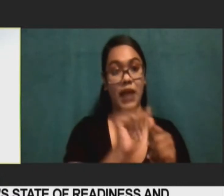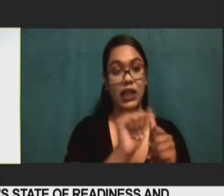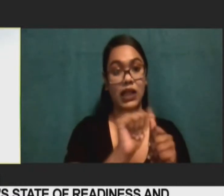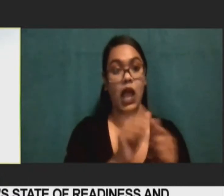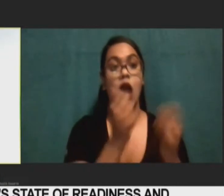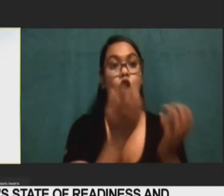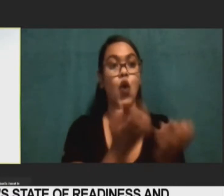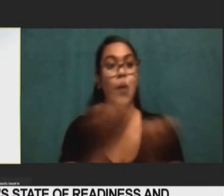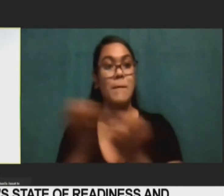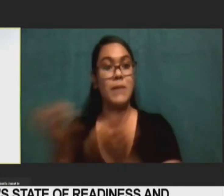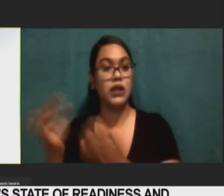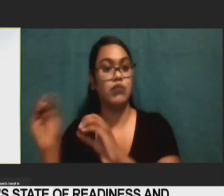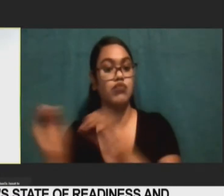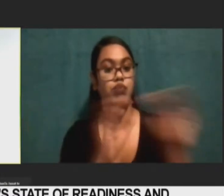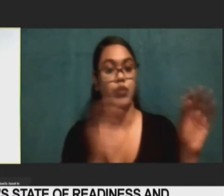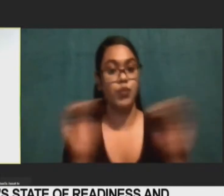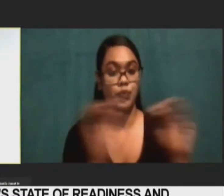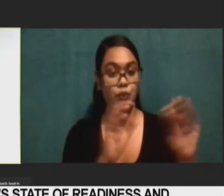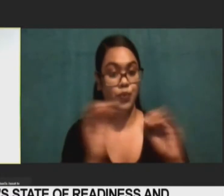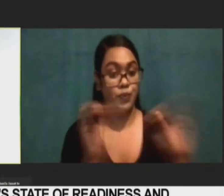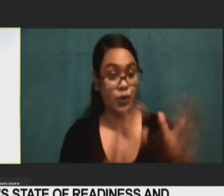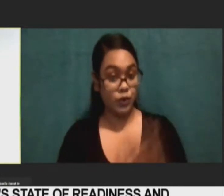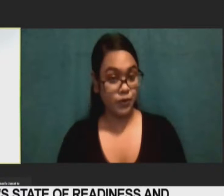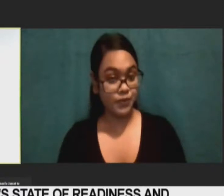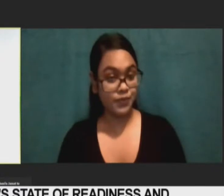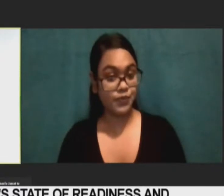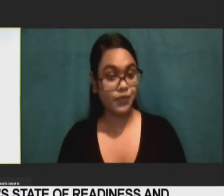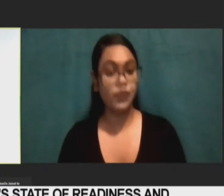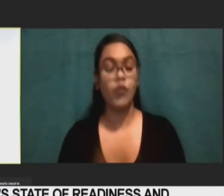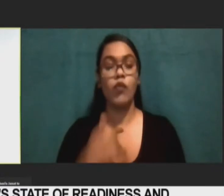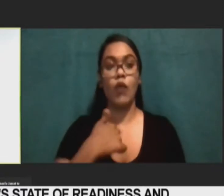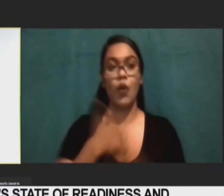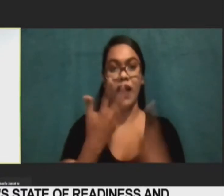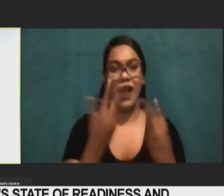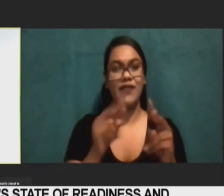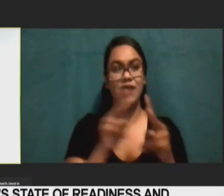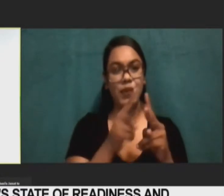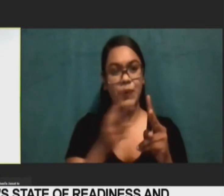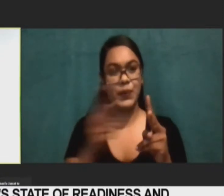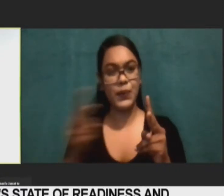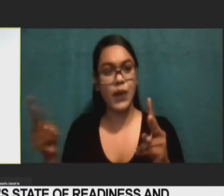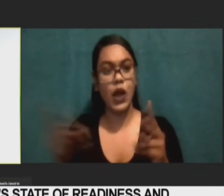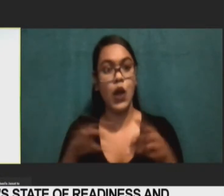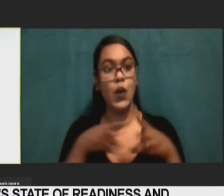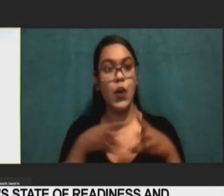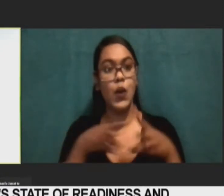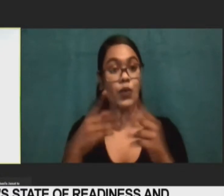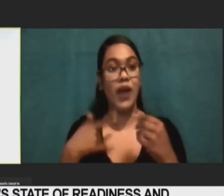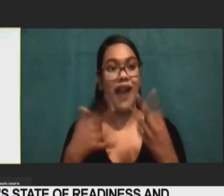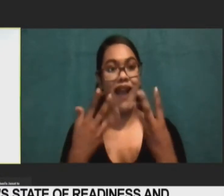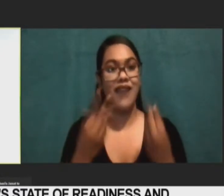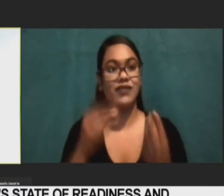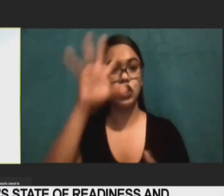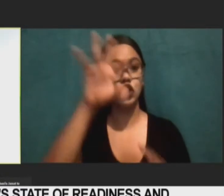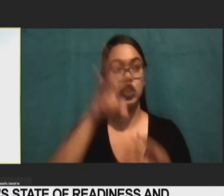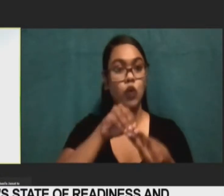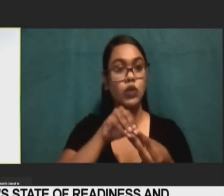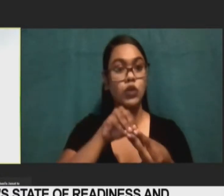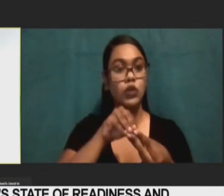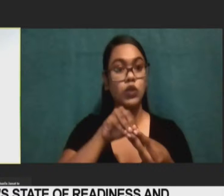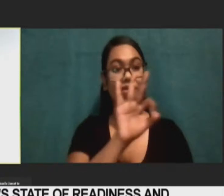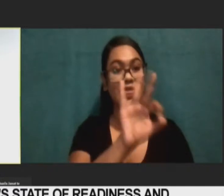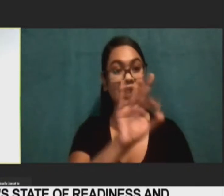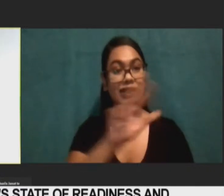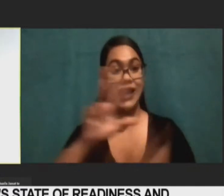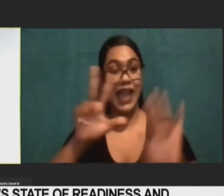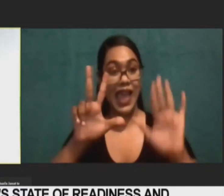of regional hospitals and district hospital. We have about 38 facilities in Gauteng, and